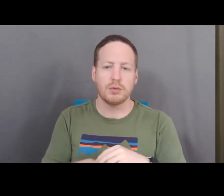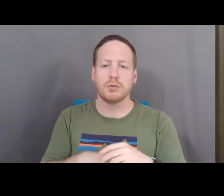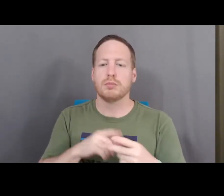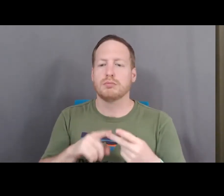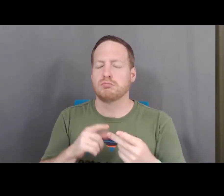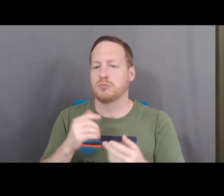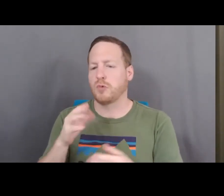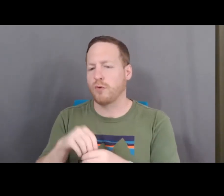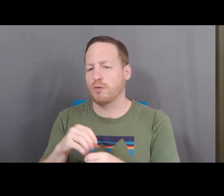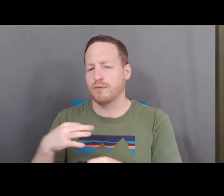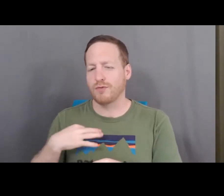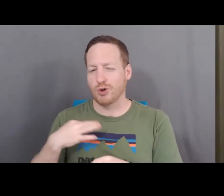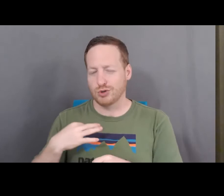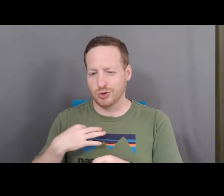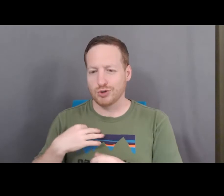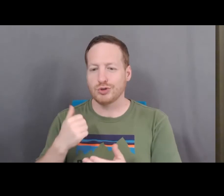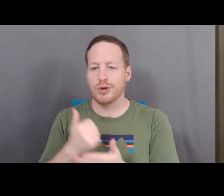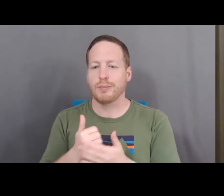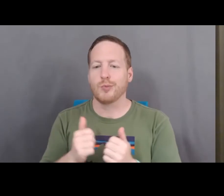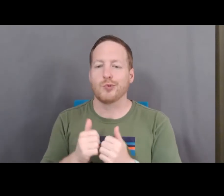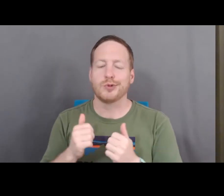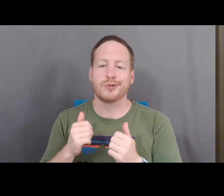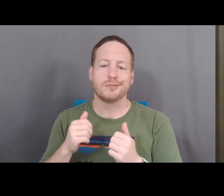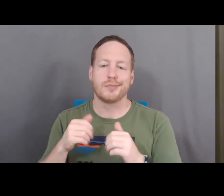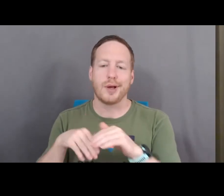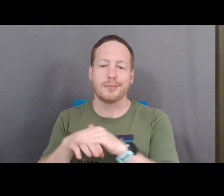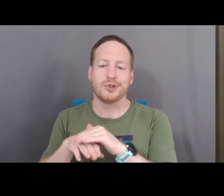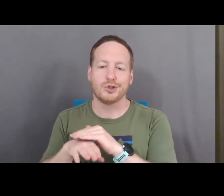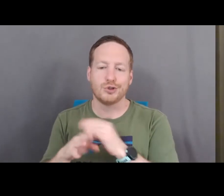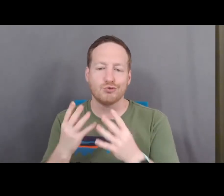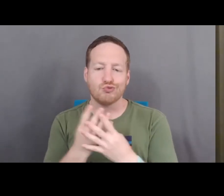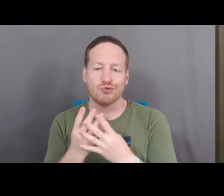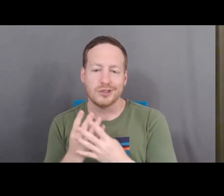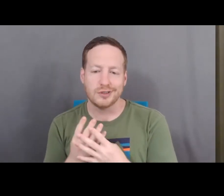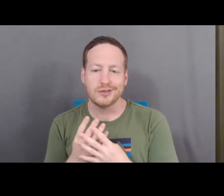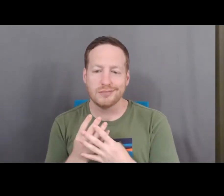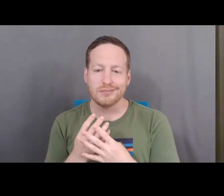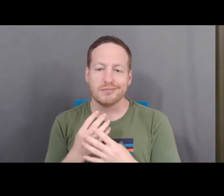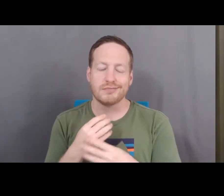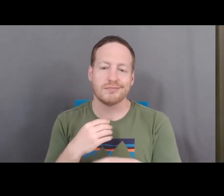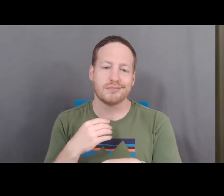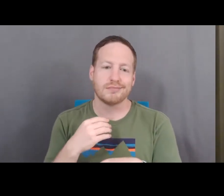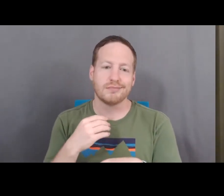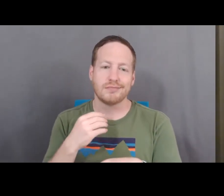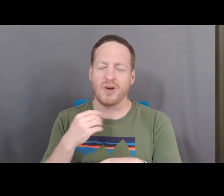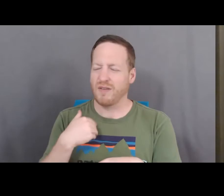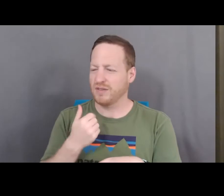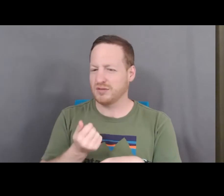are from the BIPOC communities, and to make sure that I'm involved in helping screen applicants